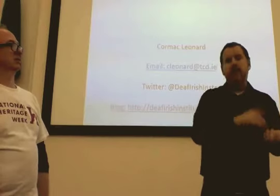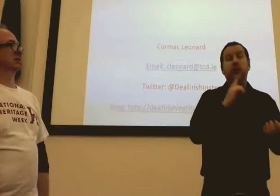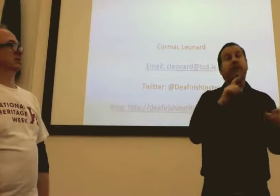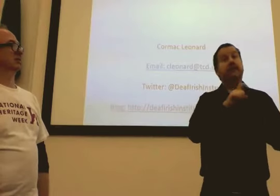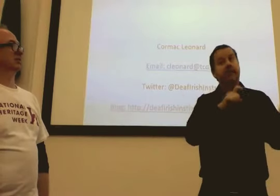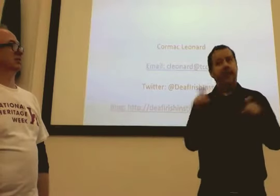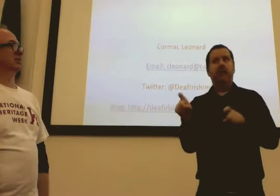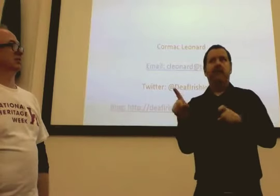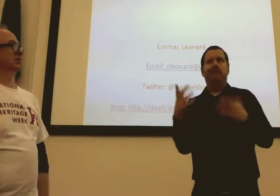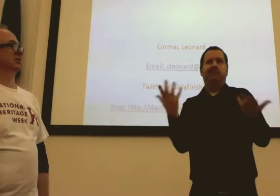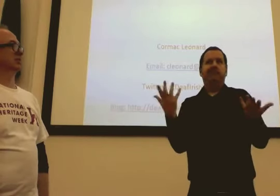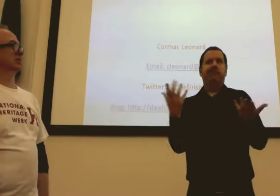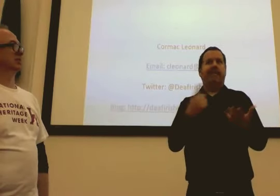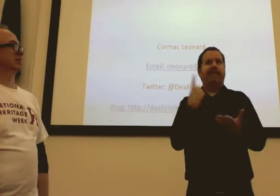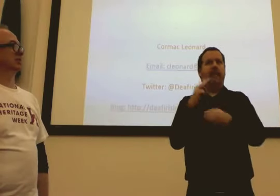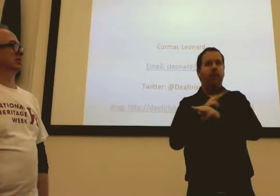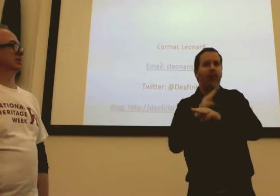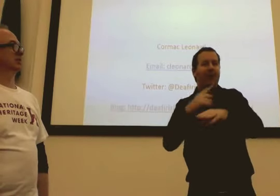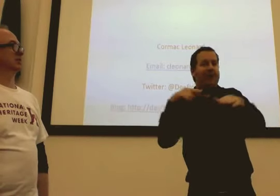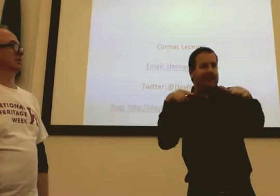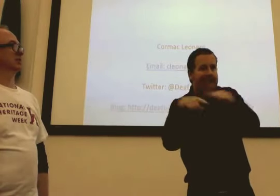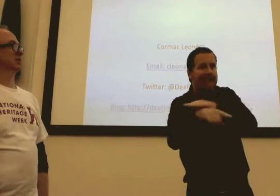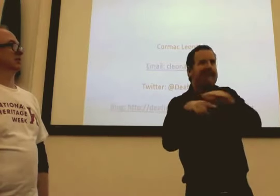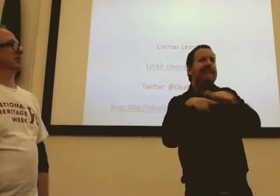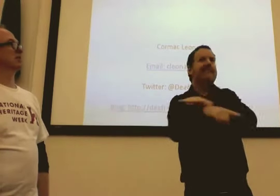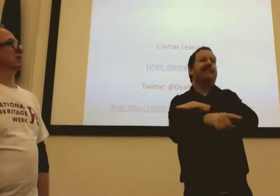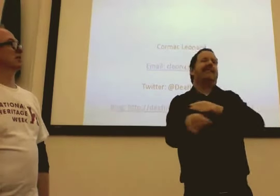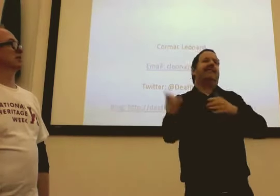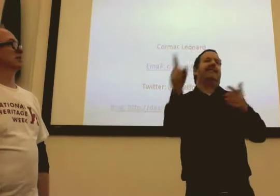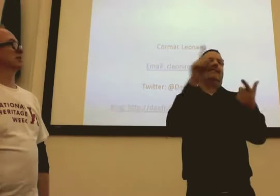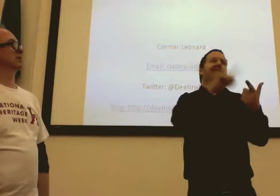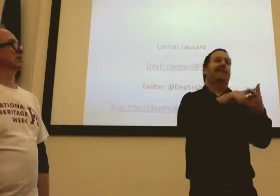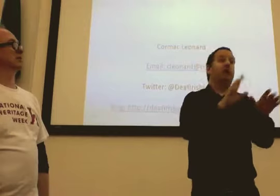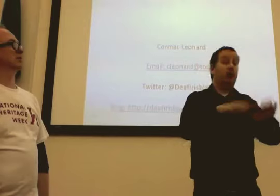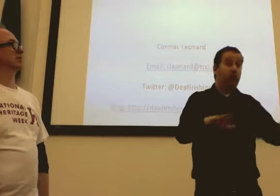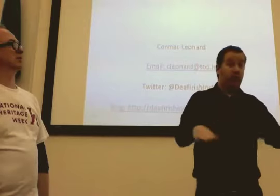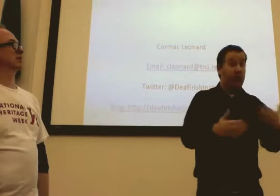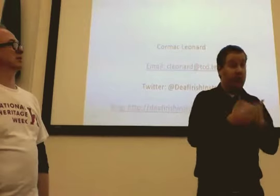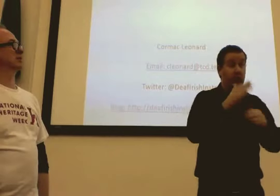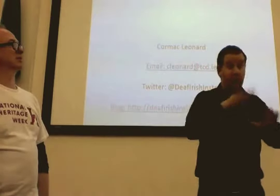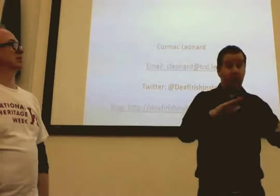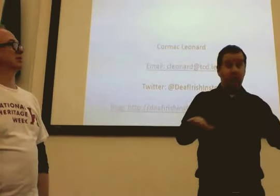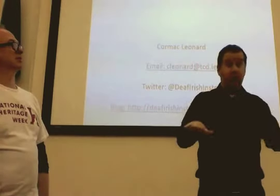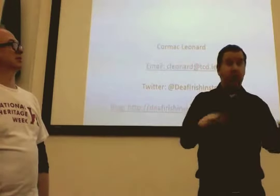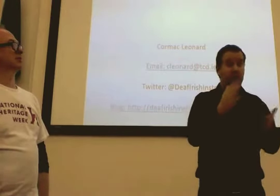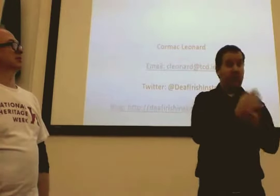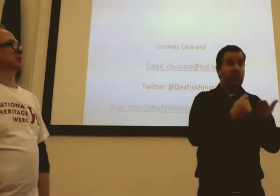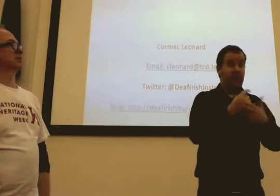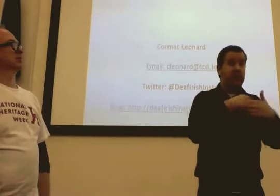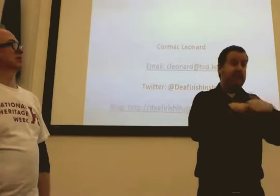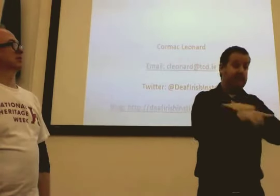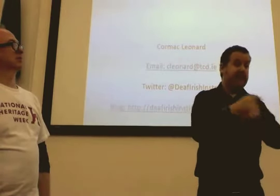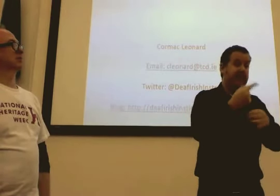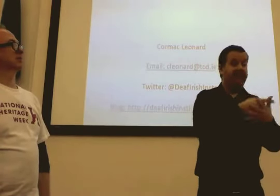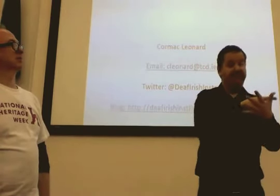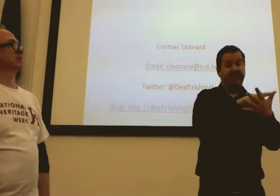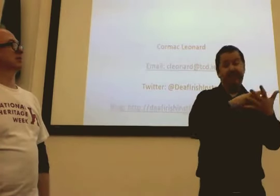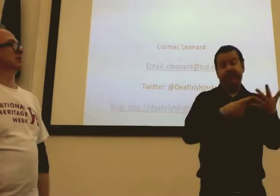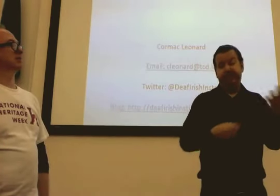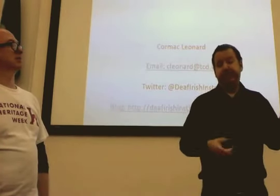But then you see over time the case stock into the families going in as a whole unit are less and less. But sometimes,